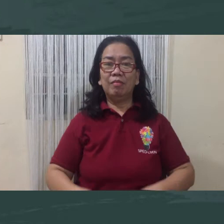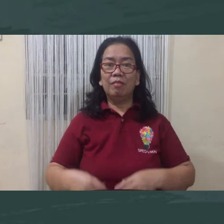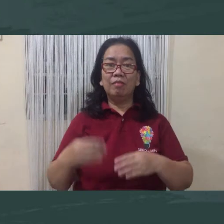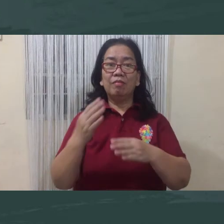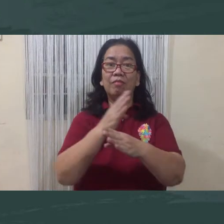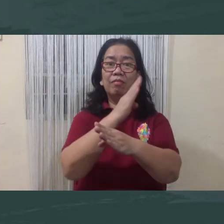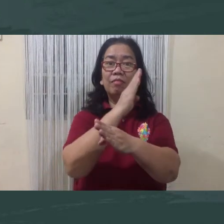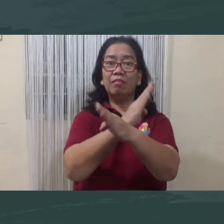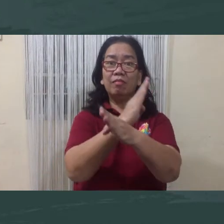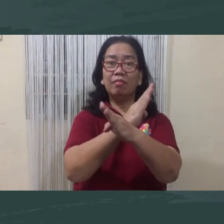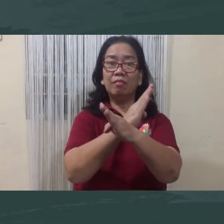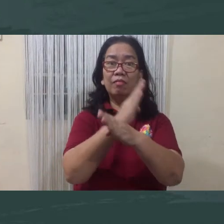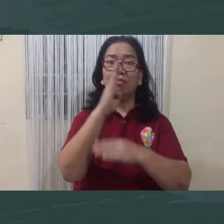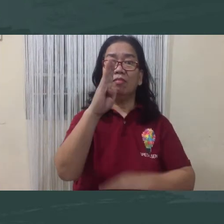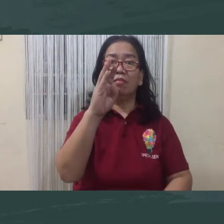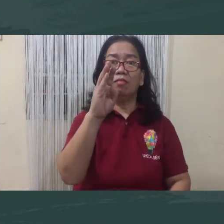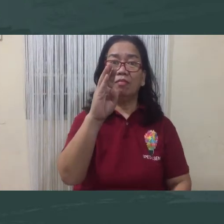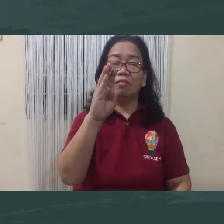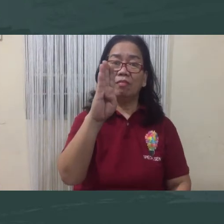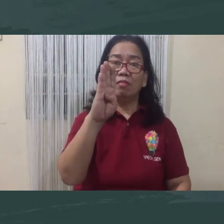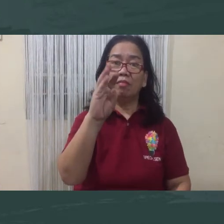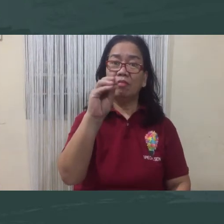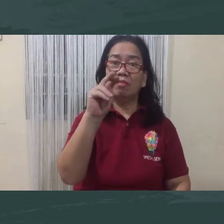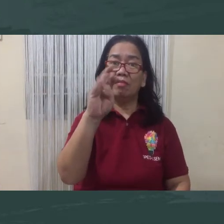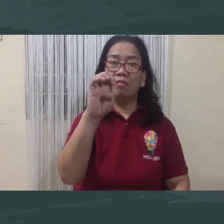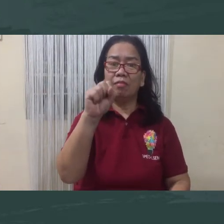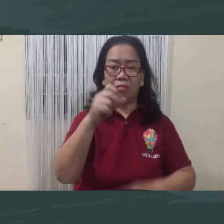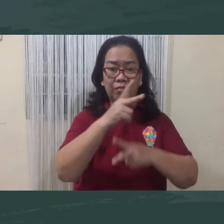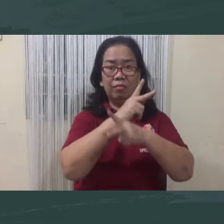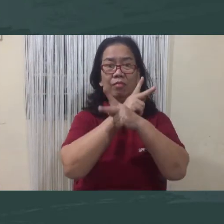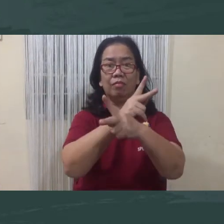Bones protect the spinal cord.